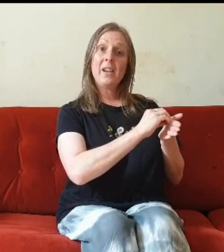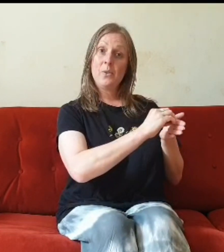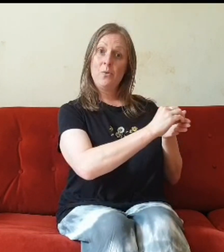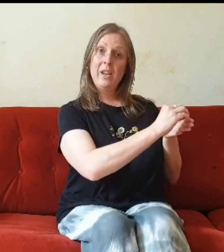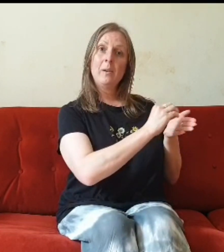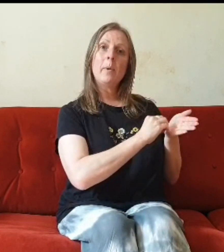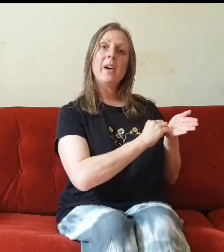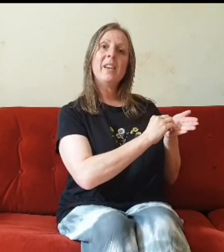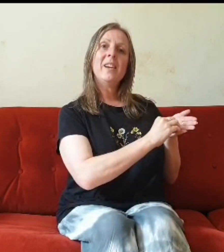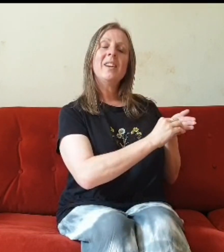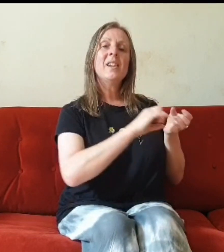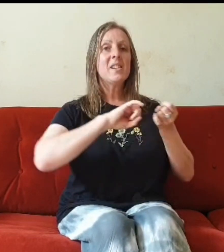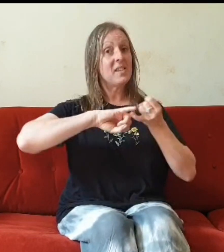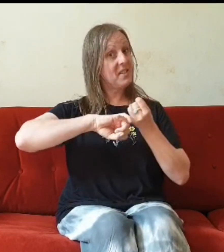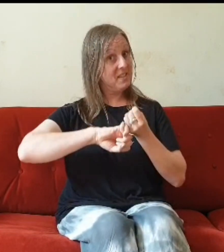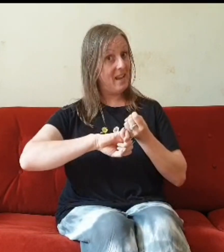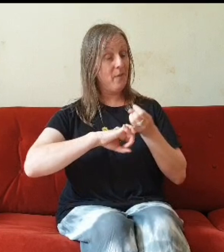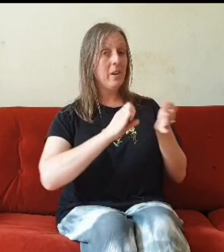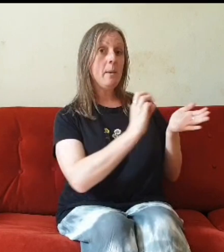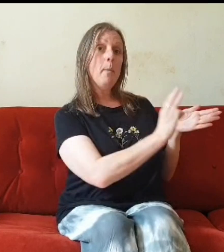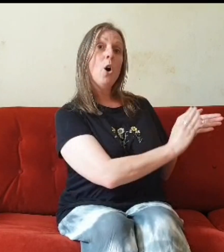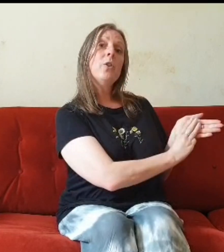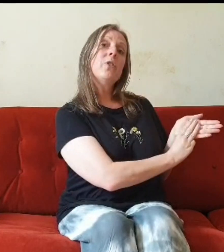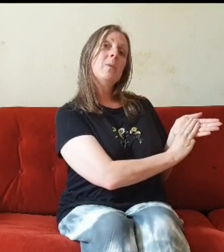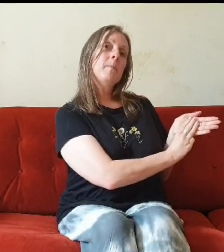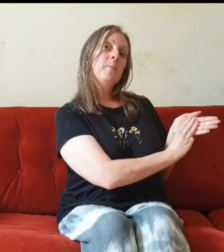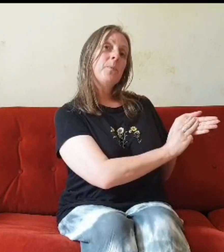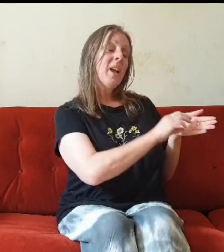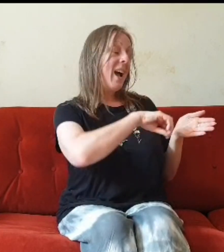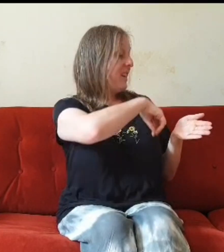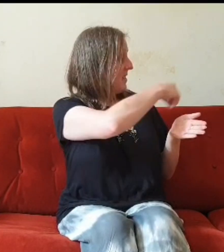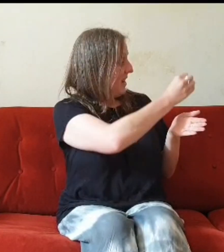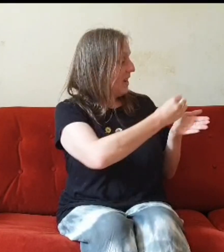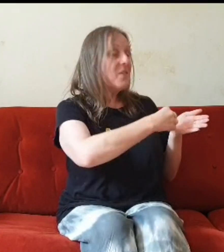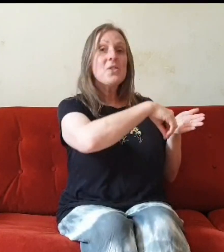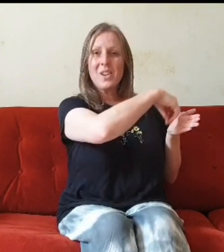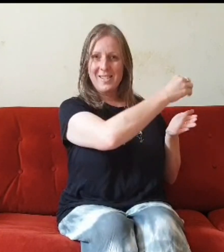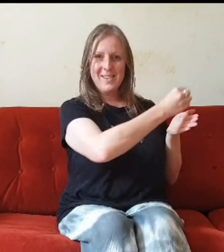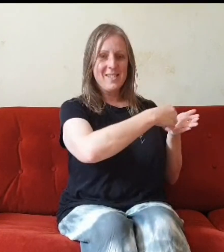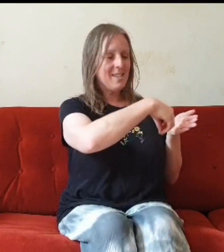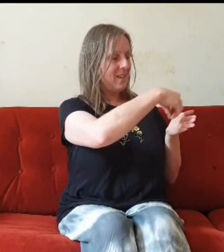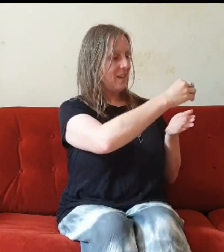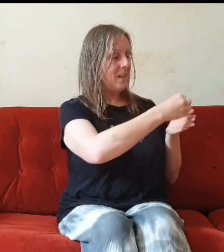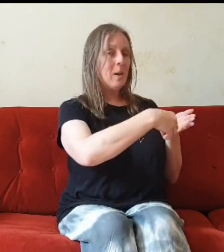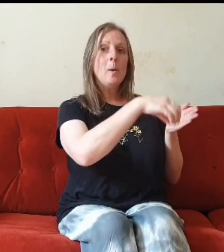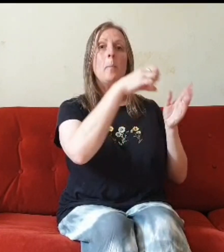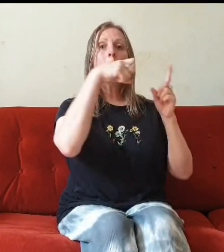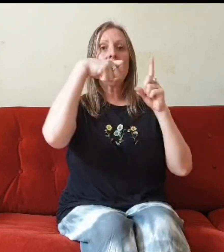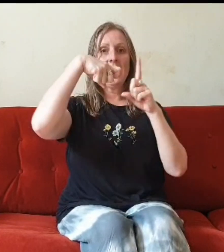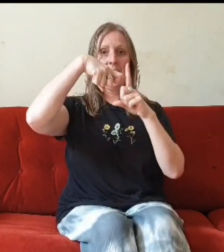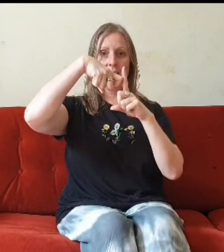it's written by Stephanie Moss and it's illustrated by